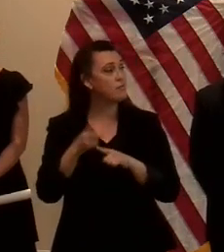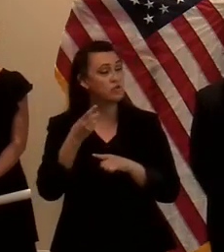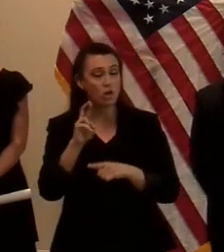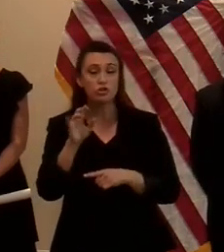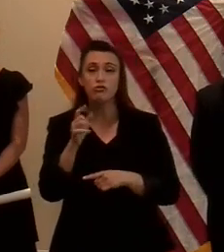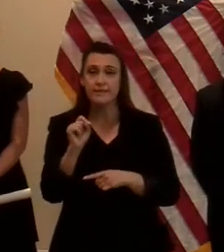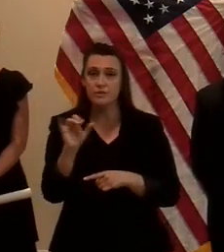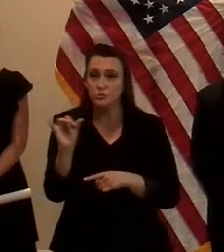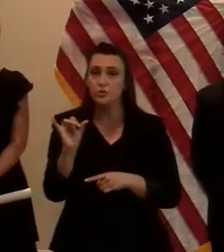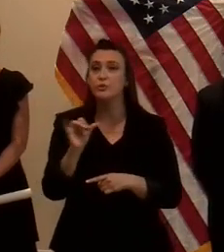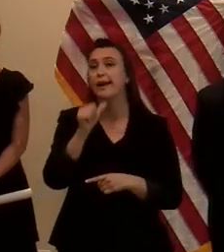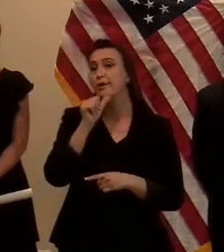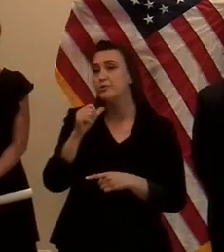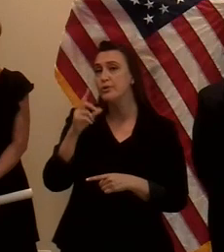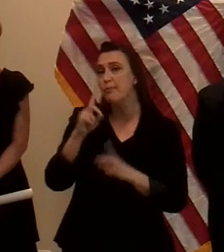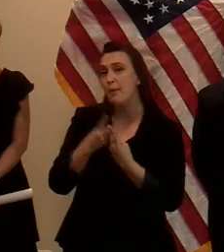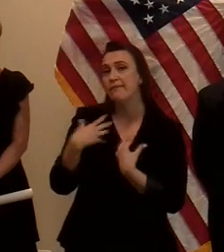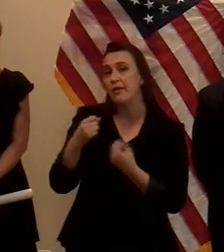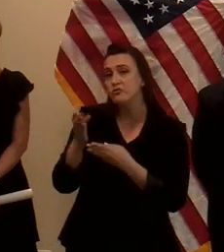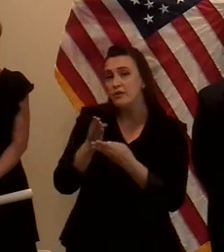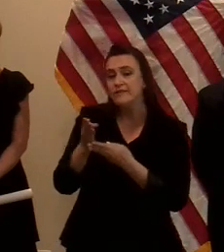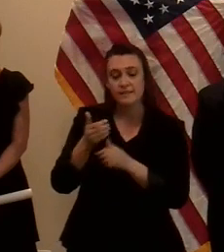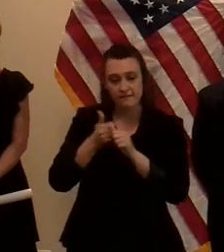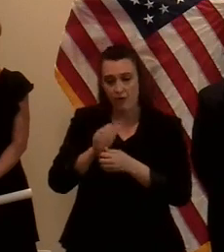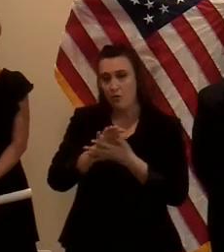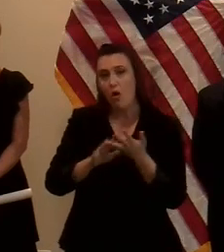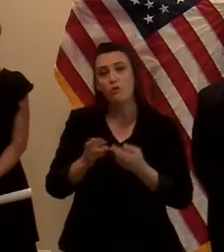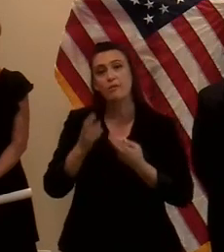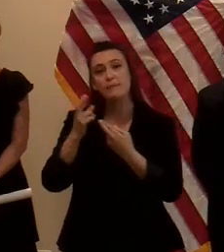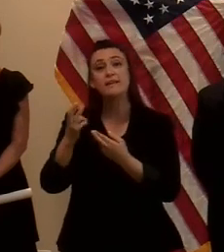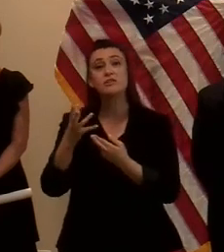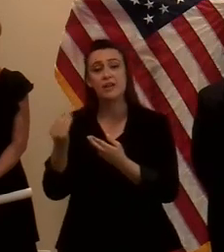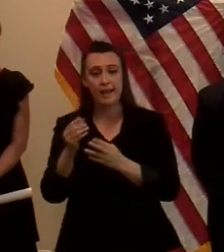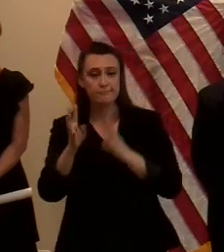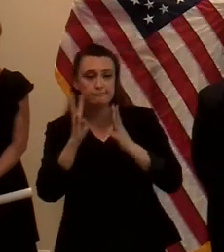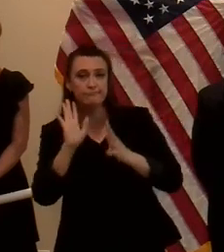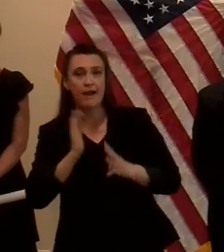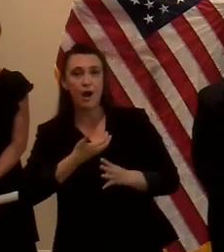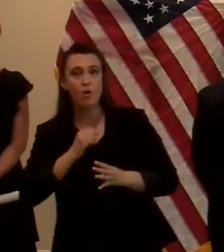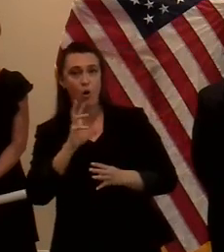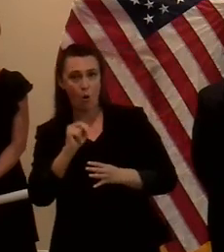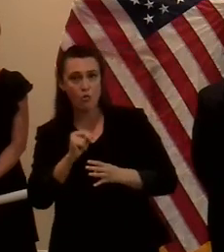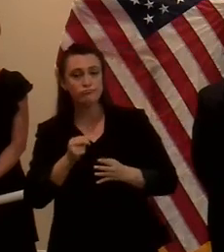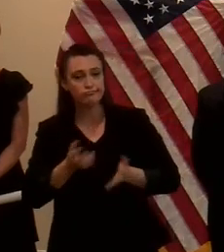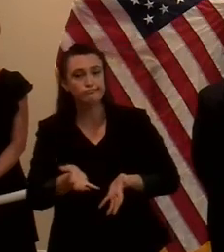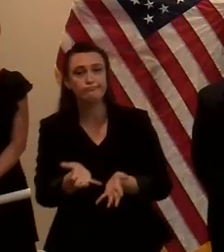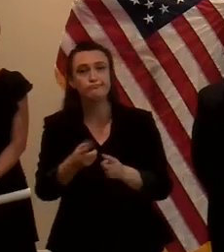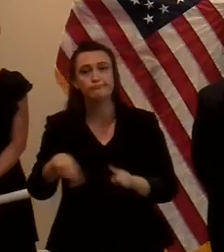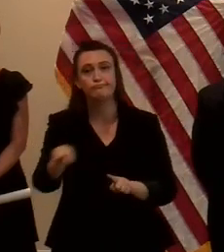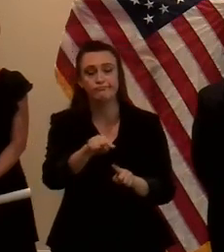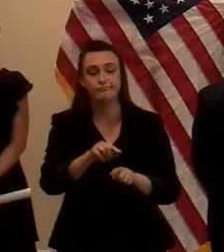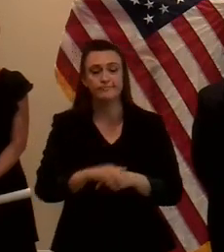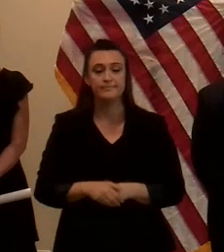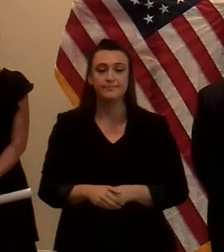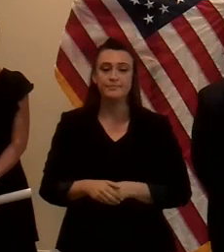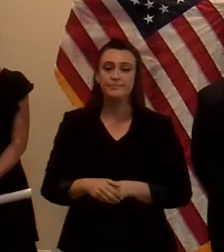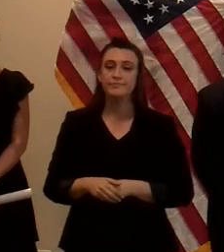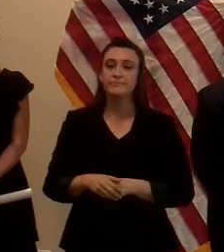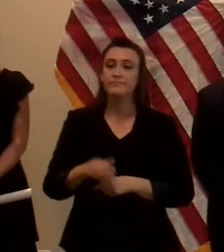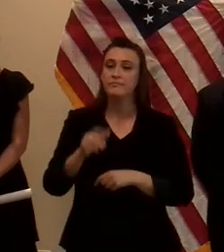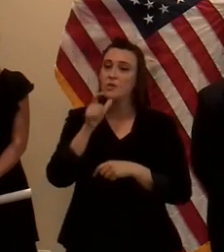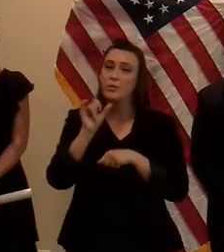and the Arizona Department of Health Services. Gathering input from industry and partners